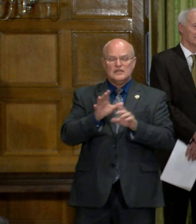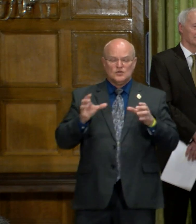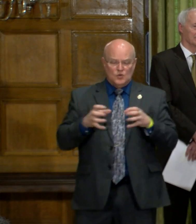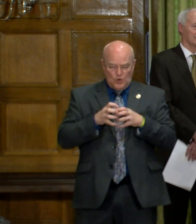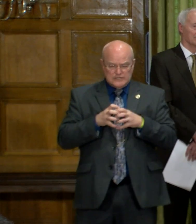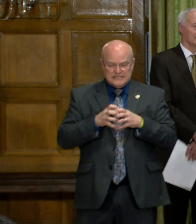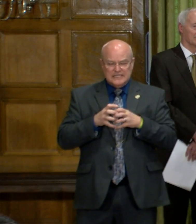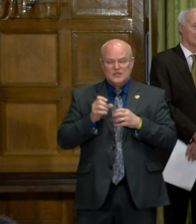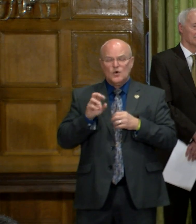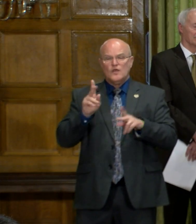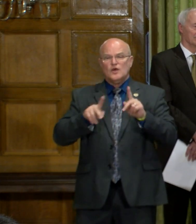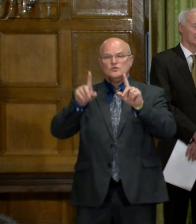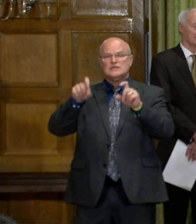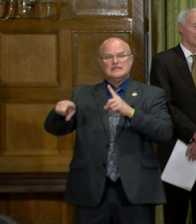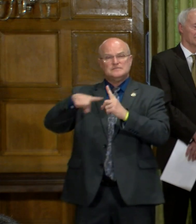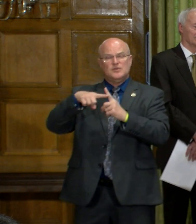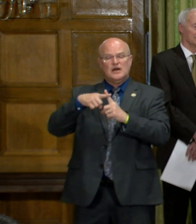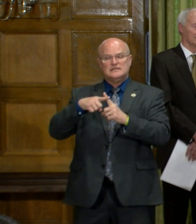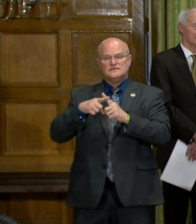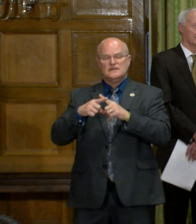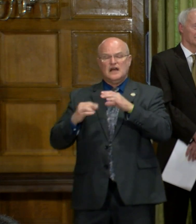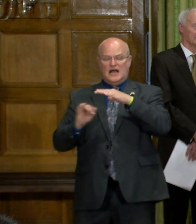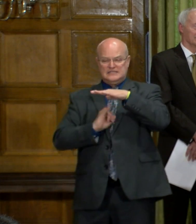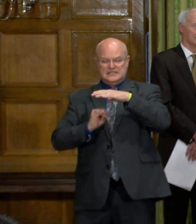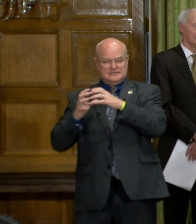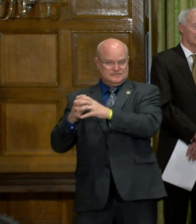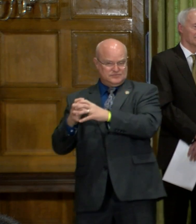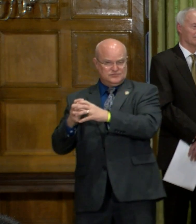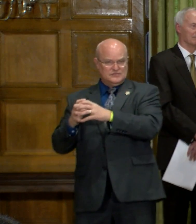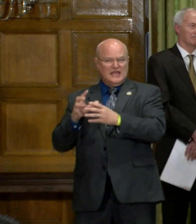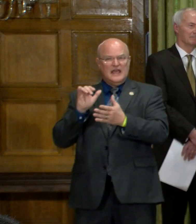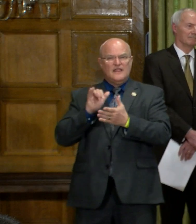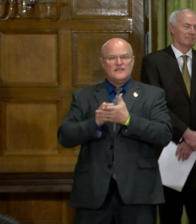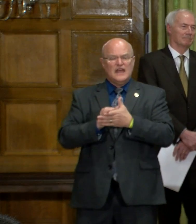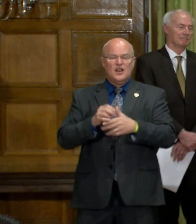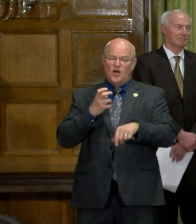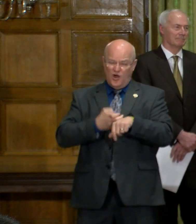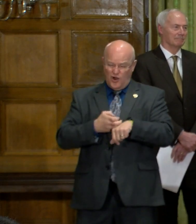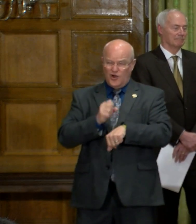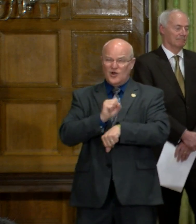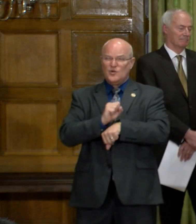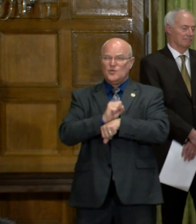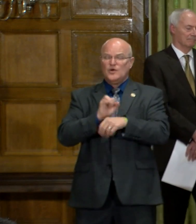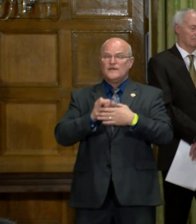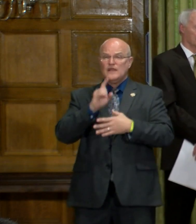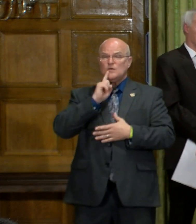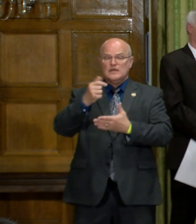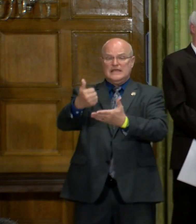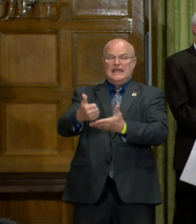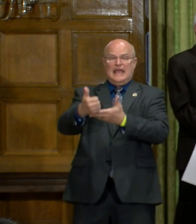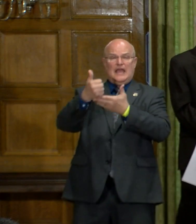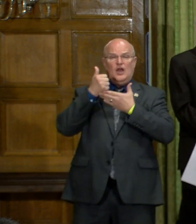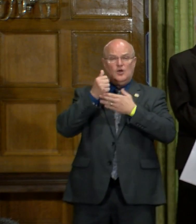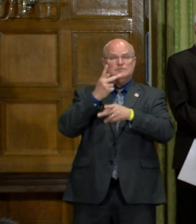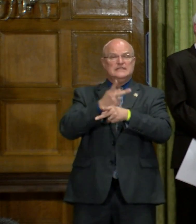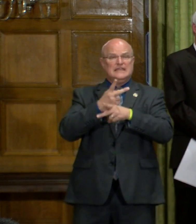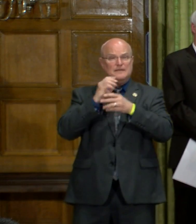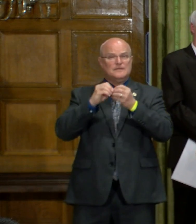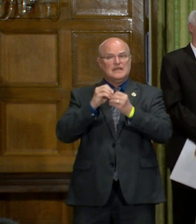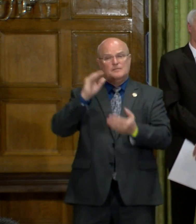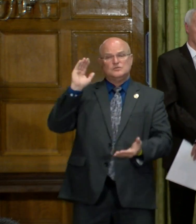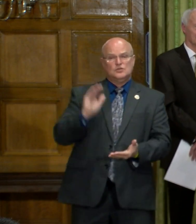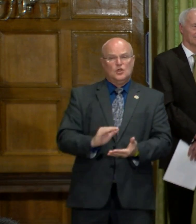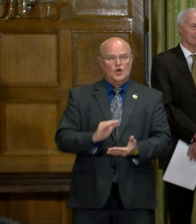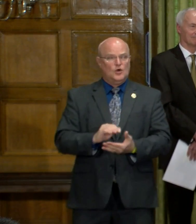quarantine, or those who test positive, we call isolation. It's that hard work that has really helped, I think, to keep our numbers